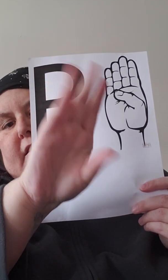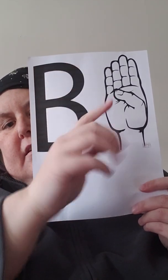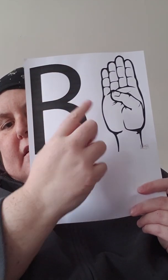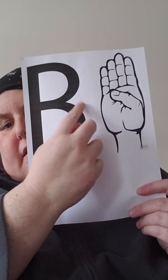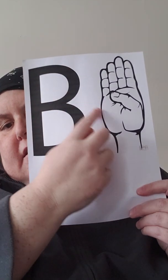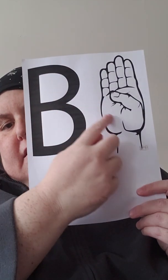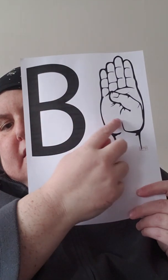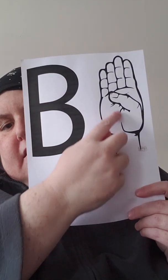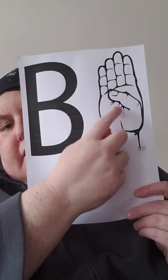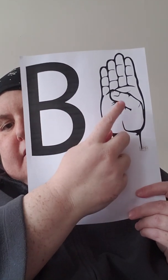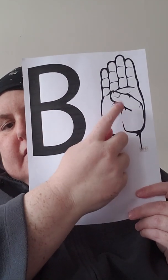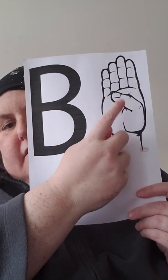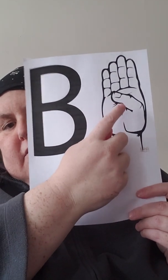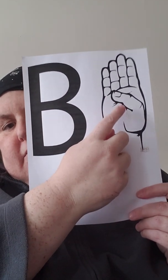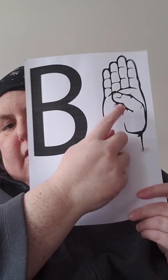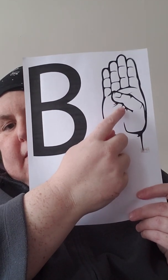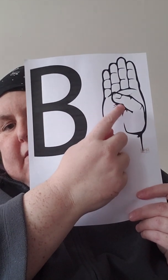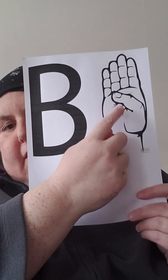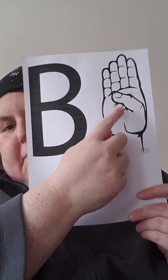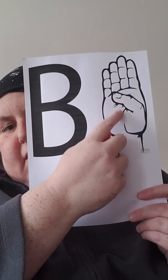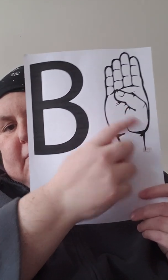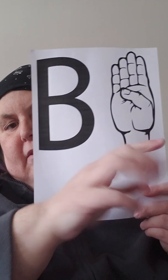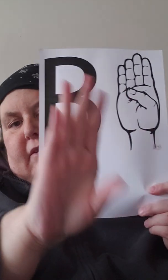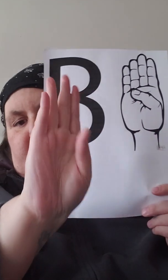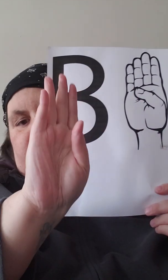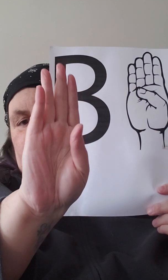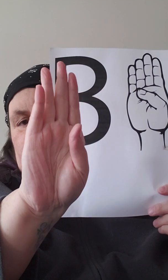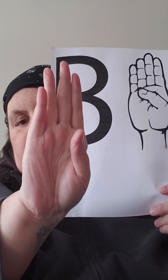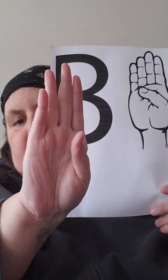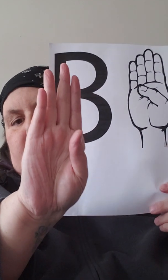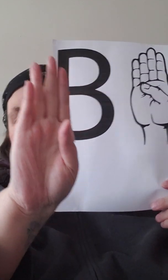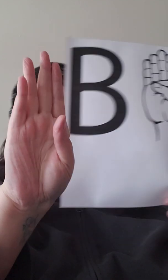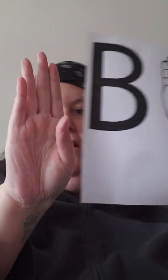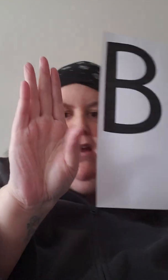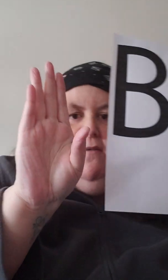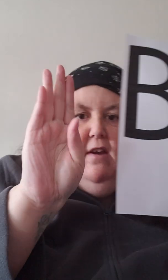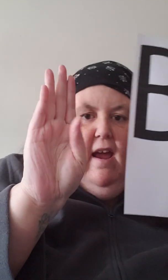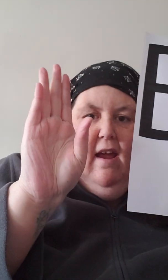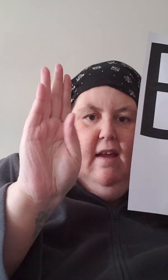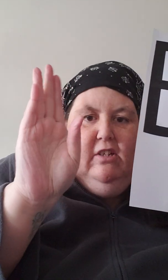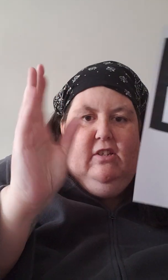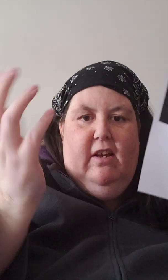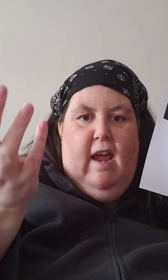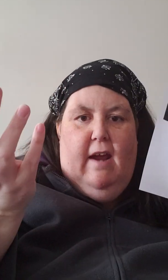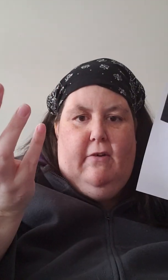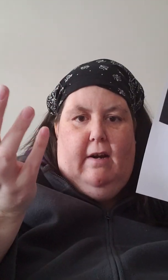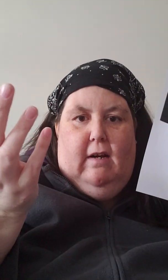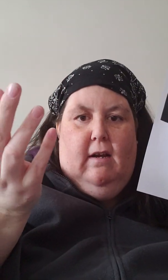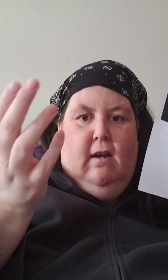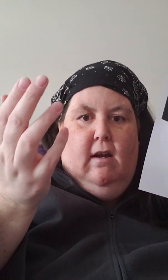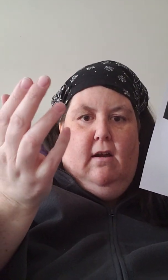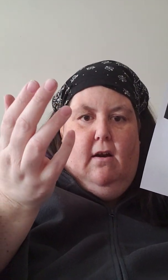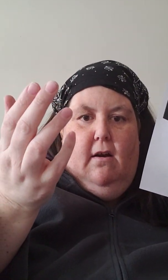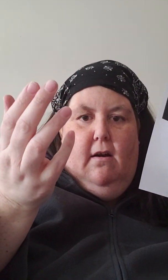And don't worry about not being perfect, you know. Every hand, it's just like handwriting.